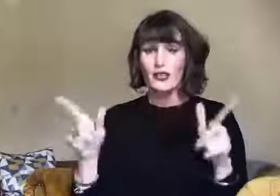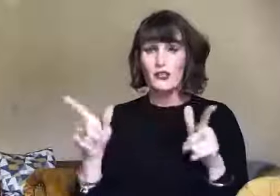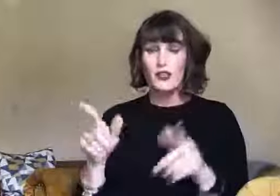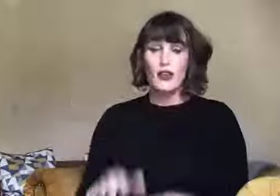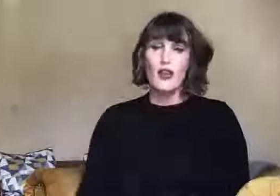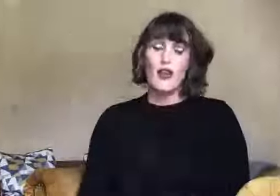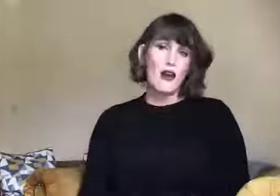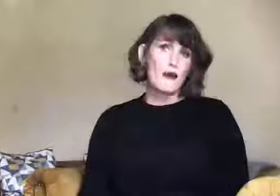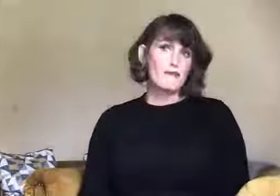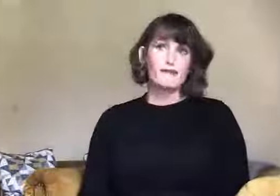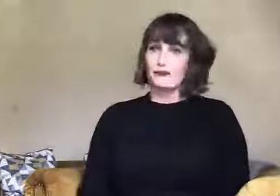language.